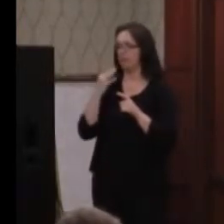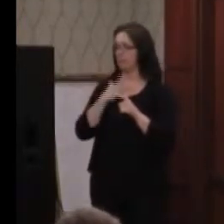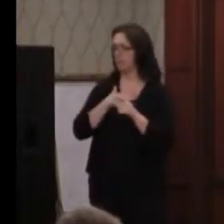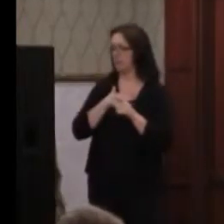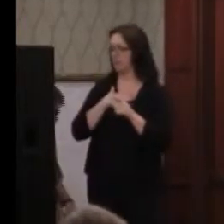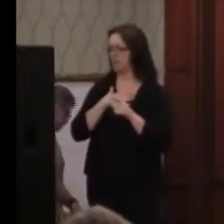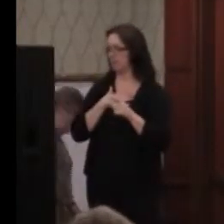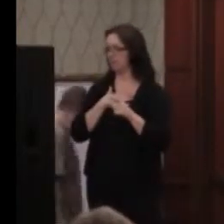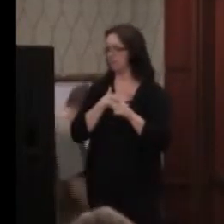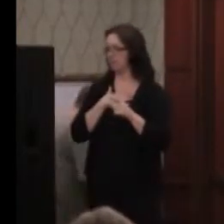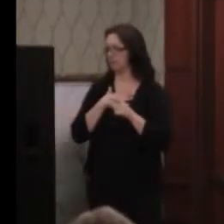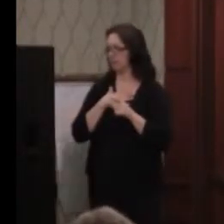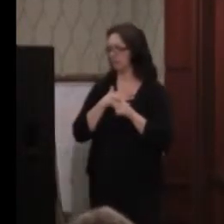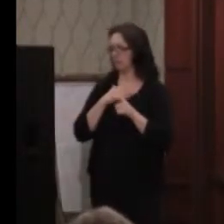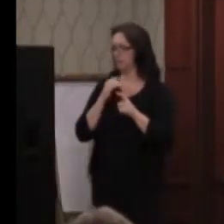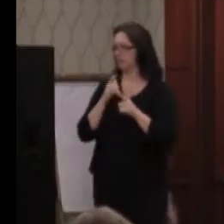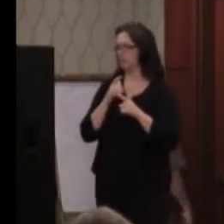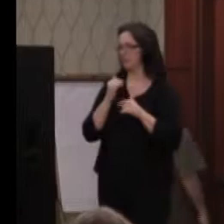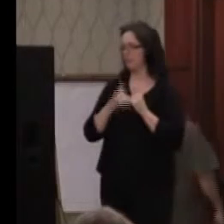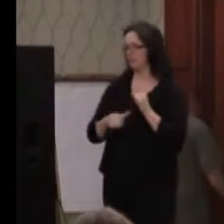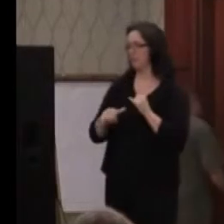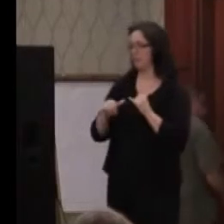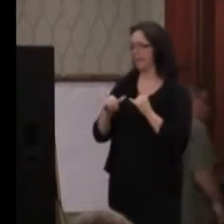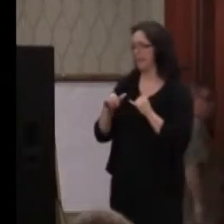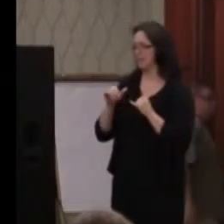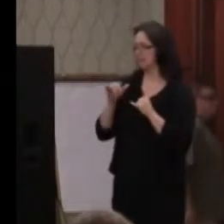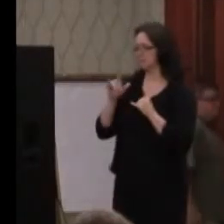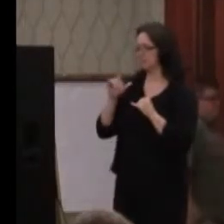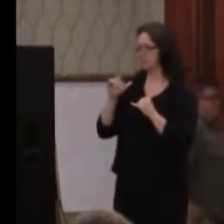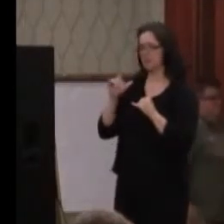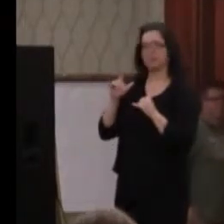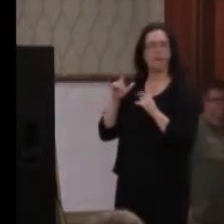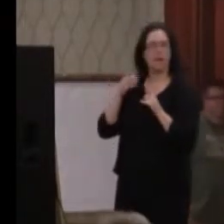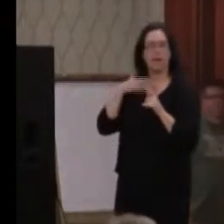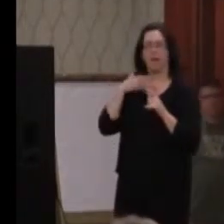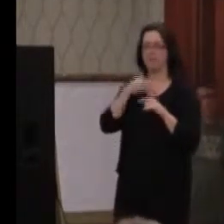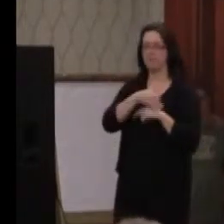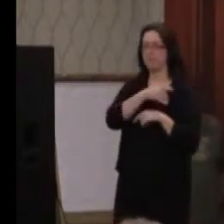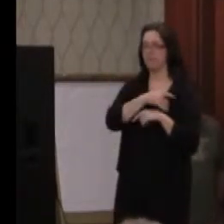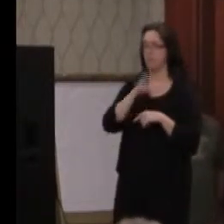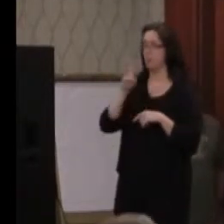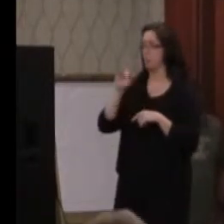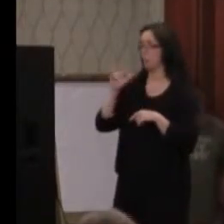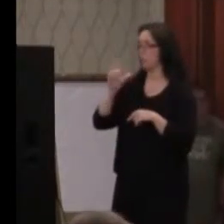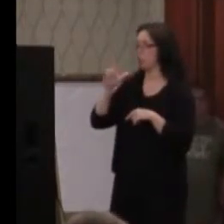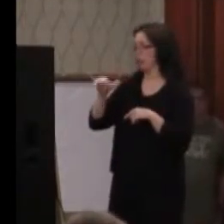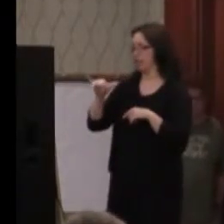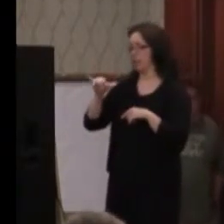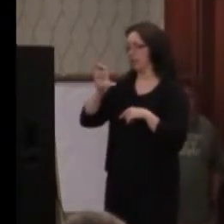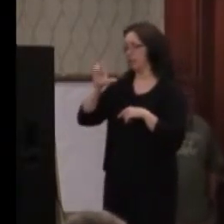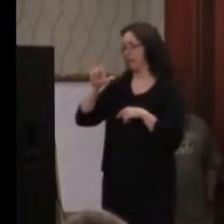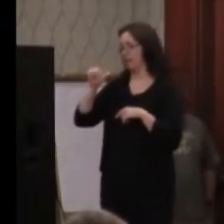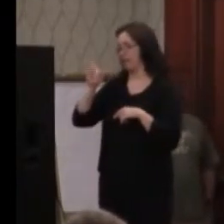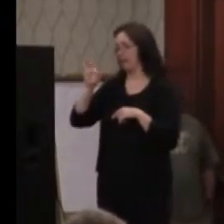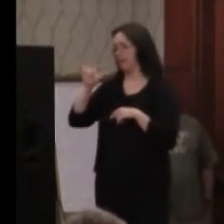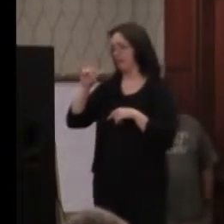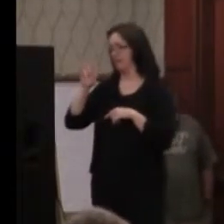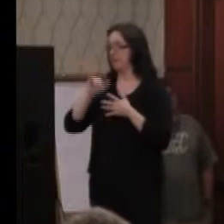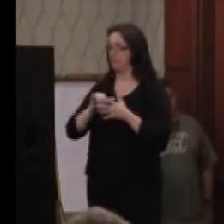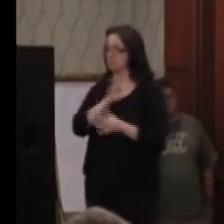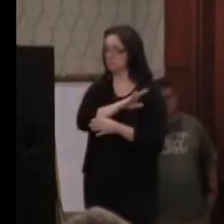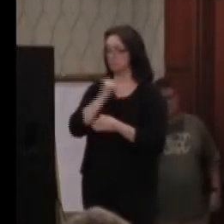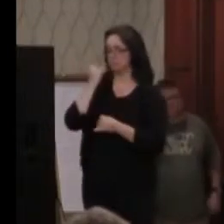So our last storyteller, I'm going to come up for just a moment after him, but Willy Claflin, who had this